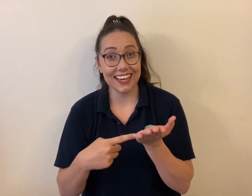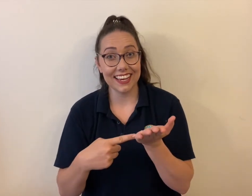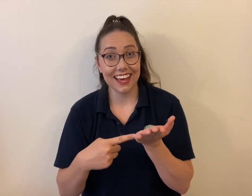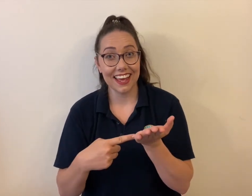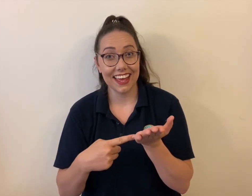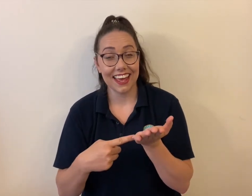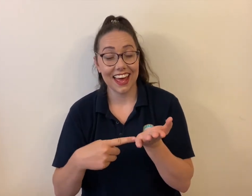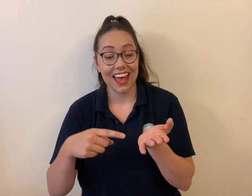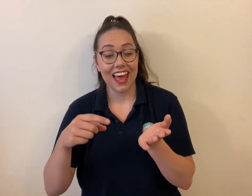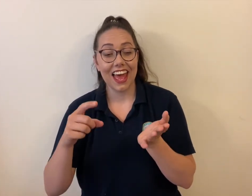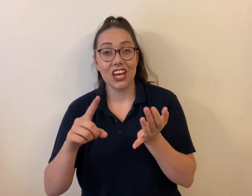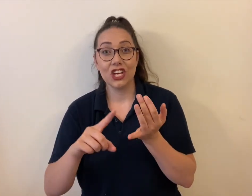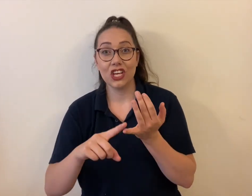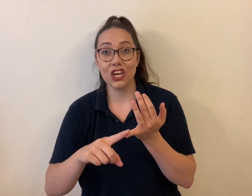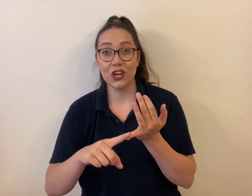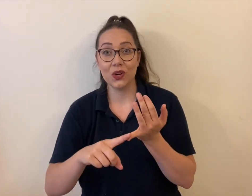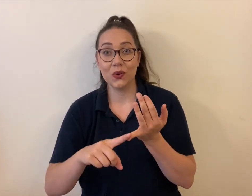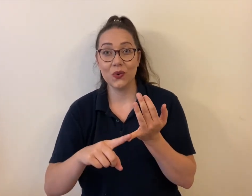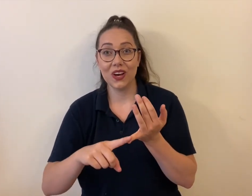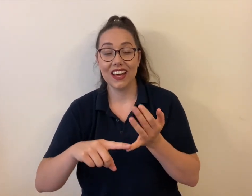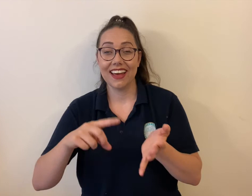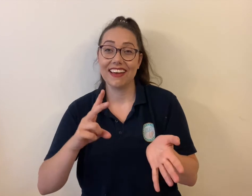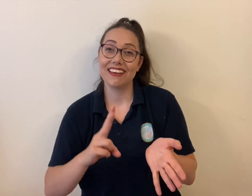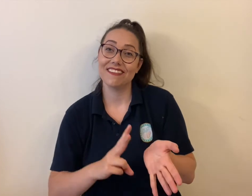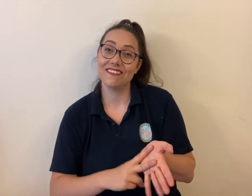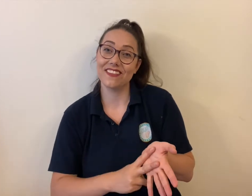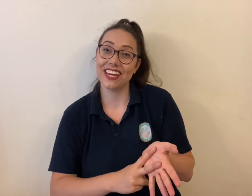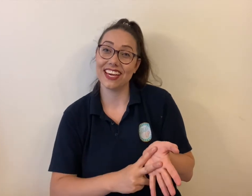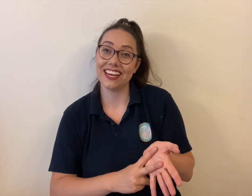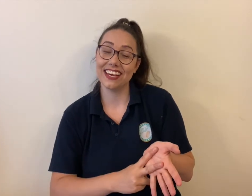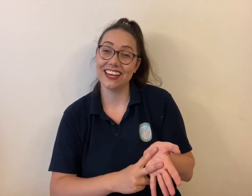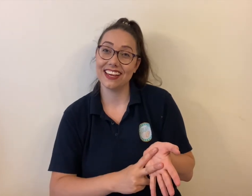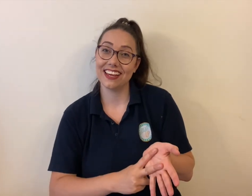T, U, V,